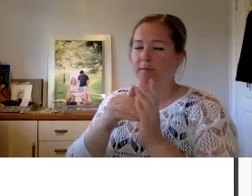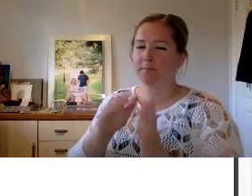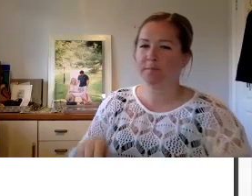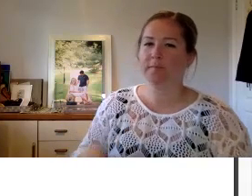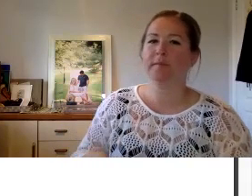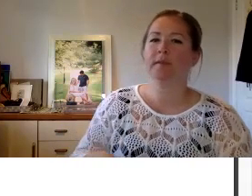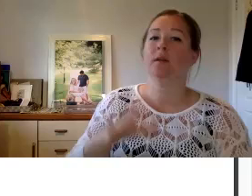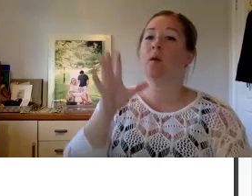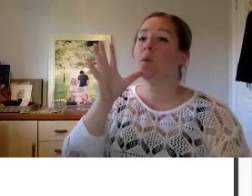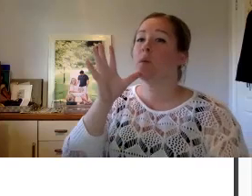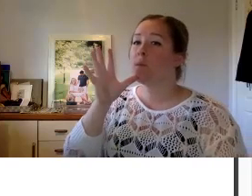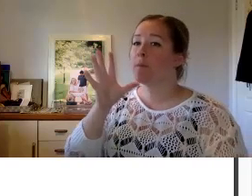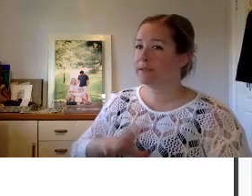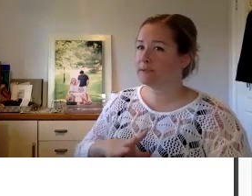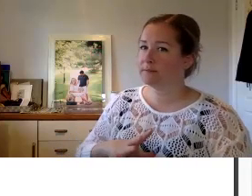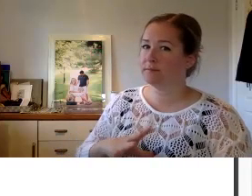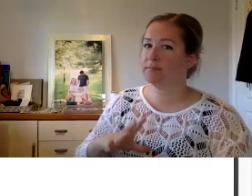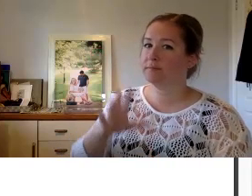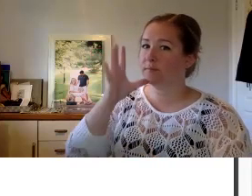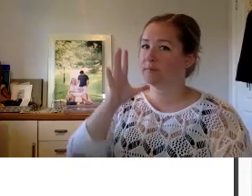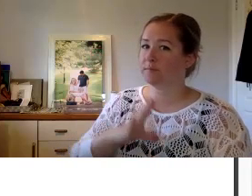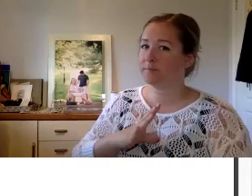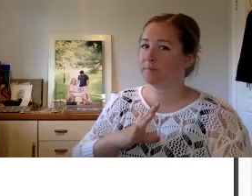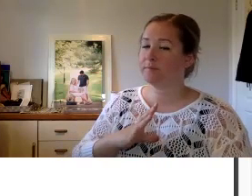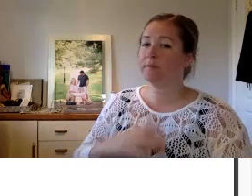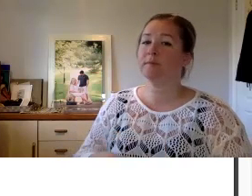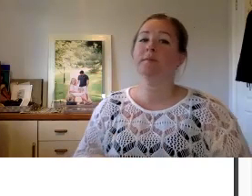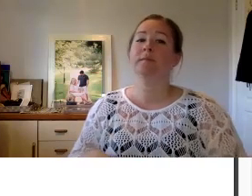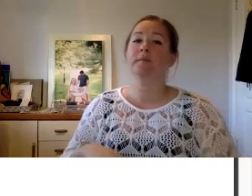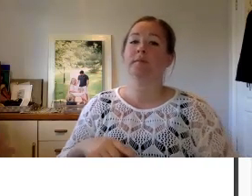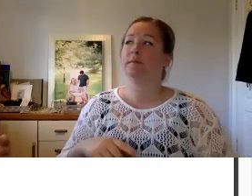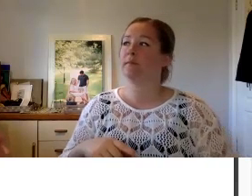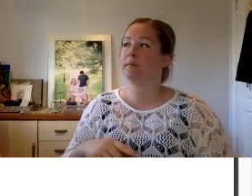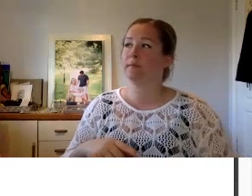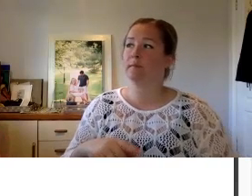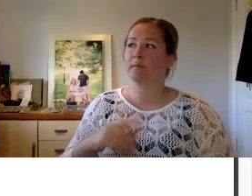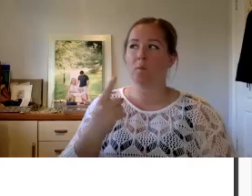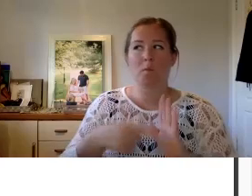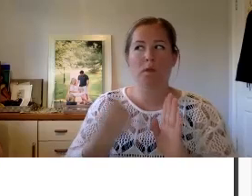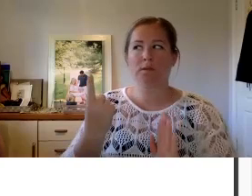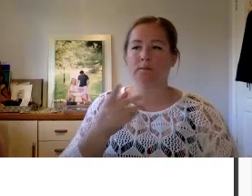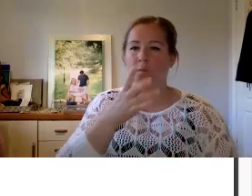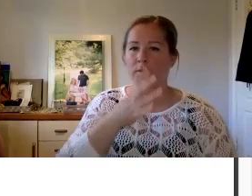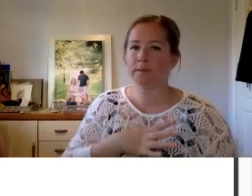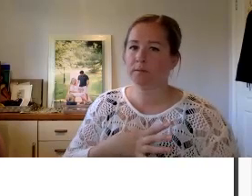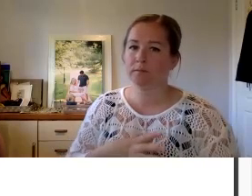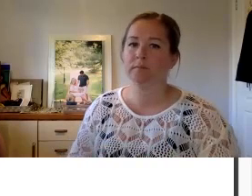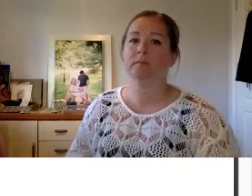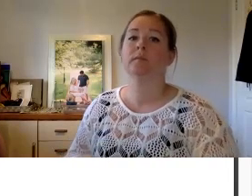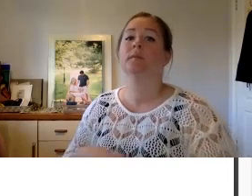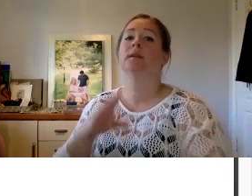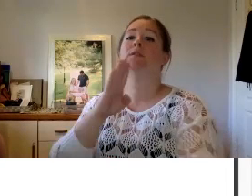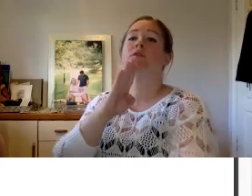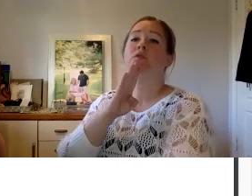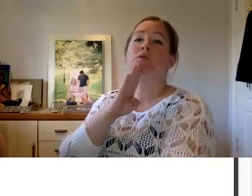But I'm going to show you again, don't worry. For woman, it's twice. Woman. 1 time, sorry,